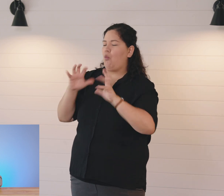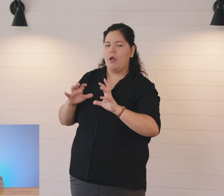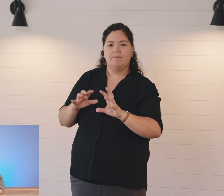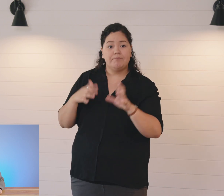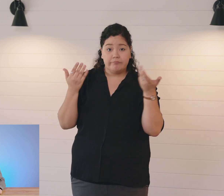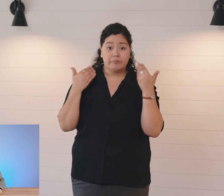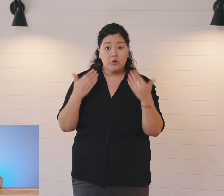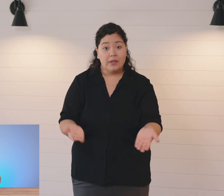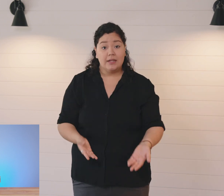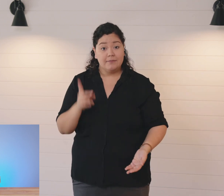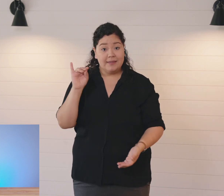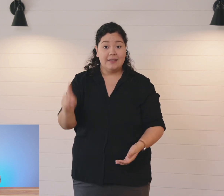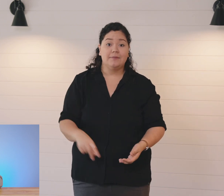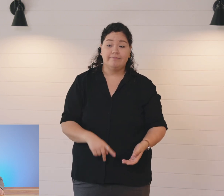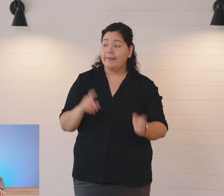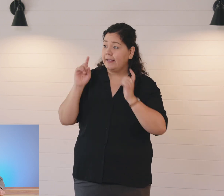it on a cart, send it back with some